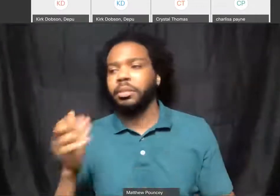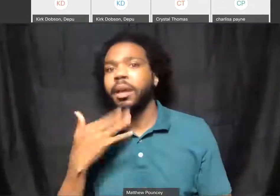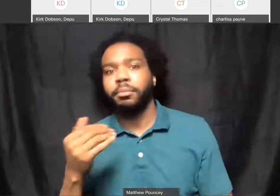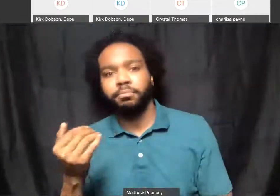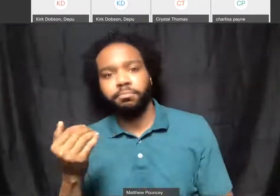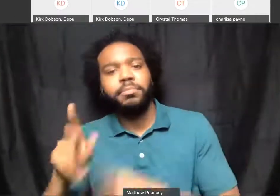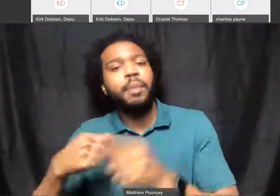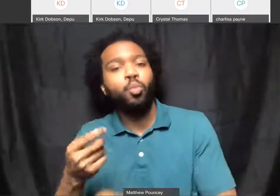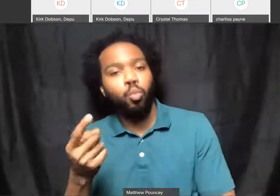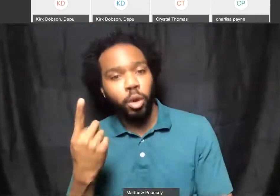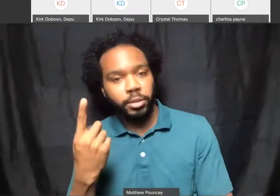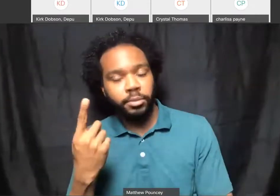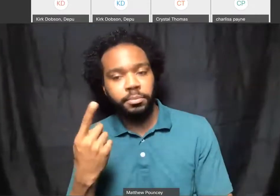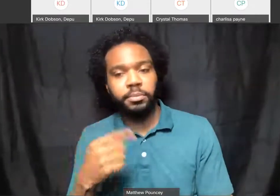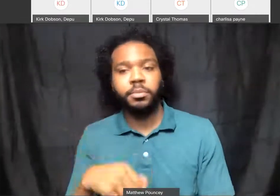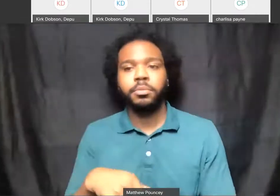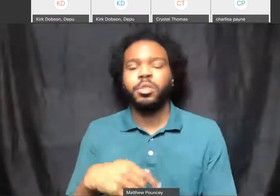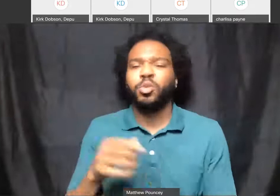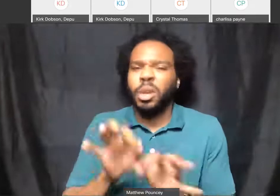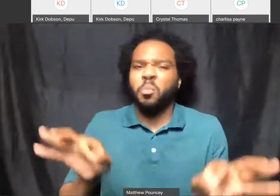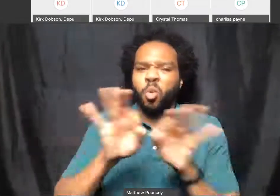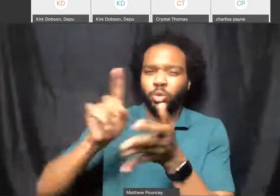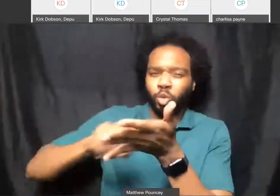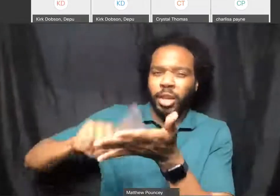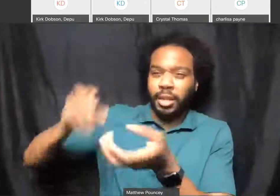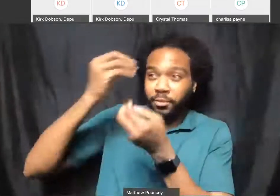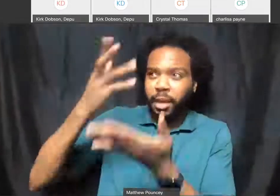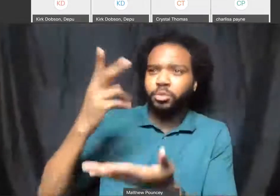to check back in with that guidance, to look at